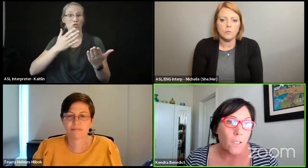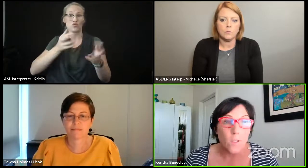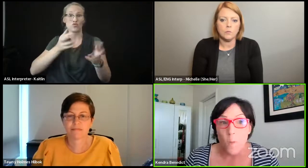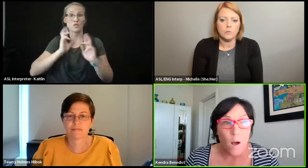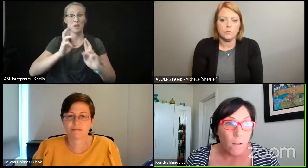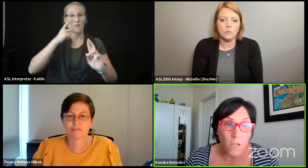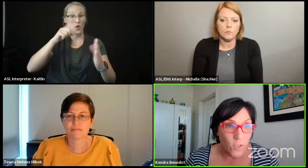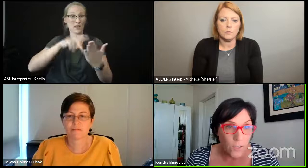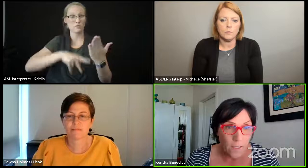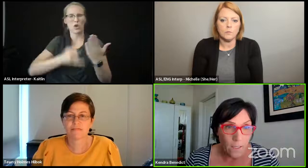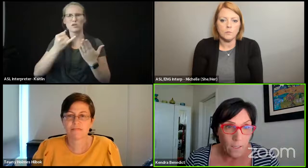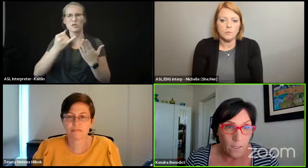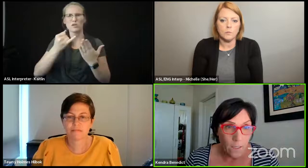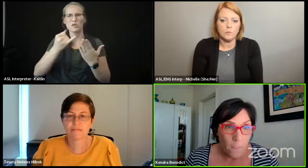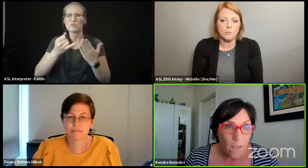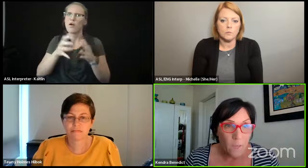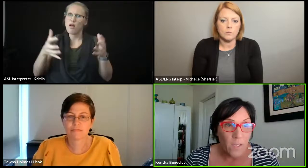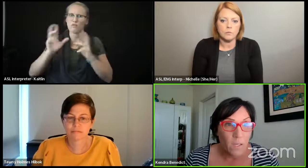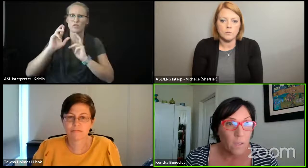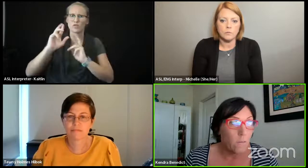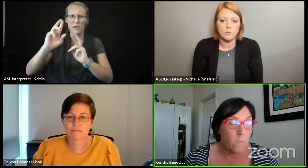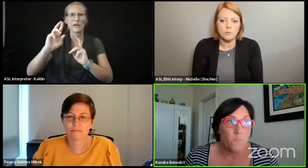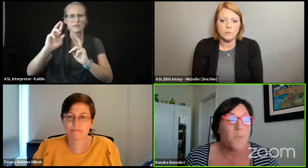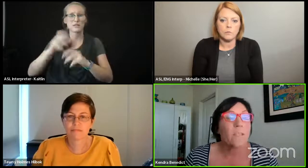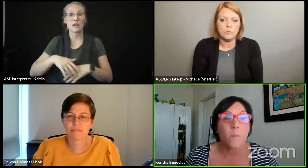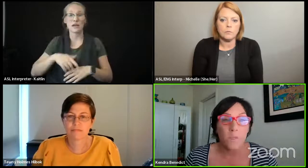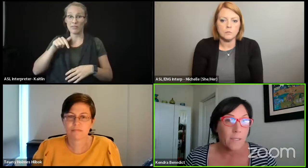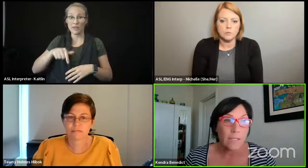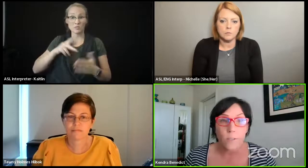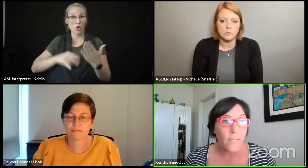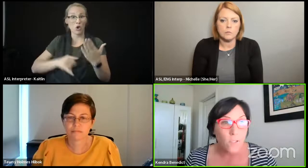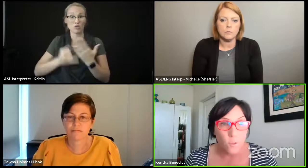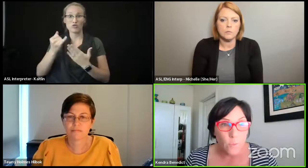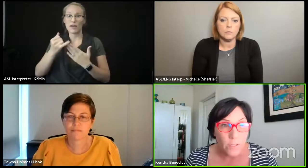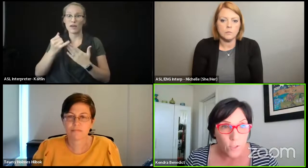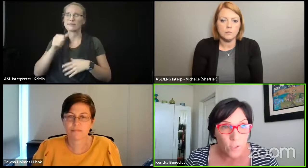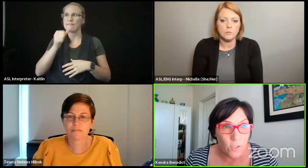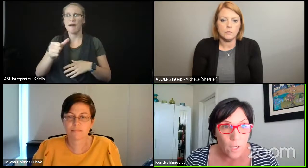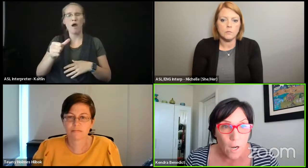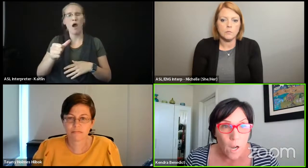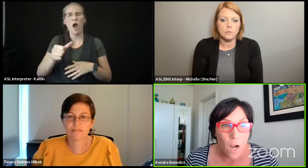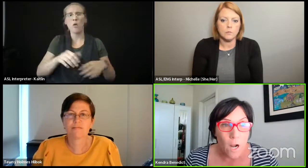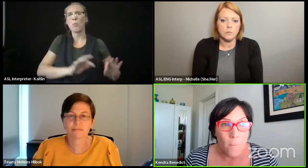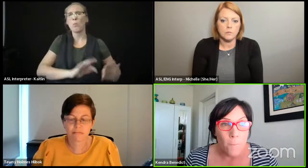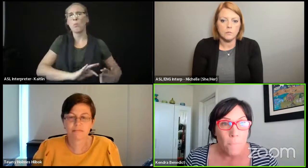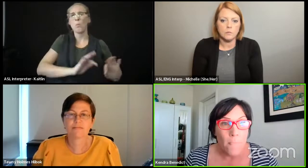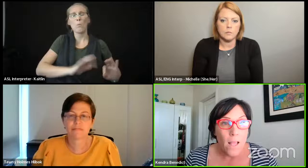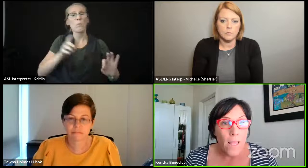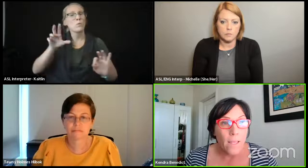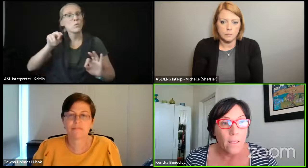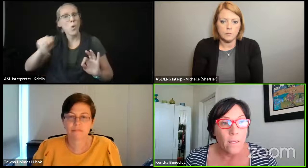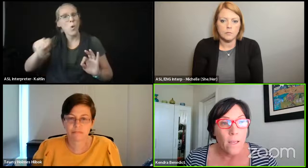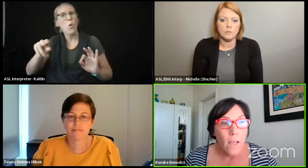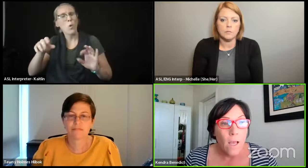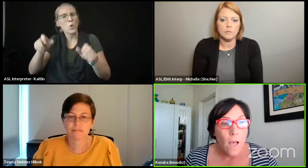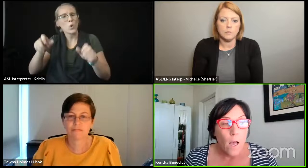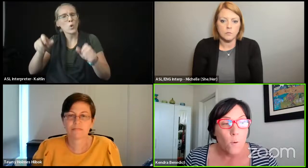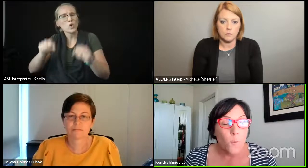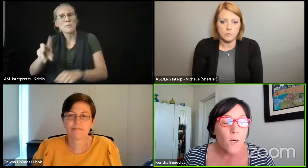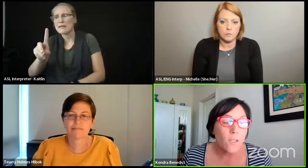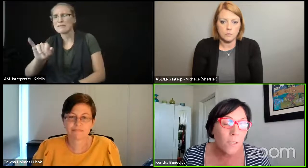not a small undertaking. I mean, it could be someone's dissertation research.